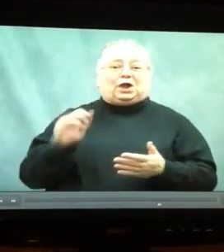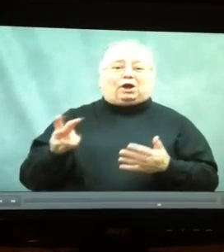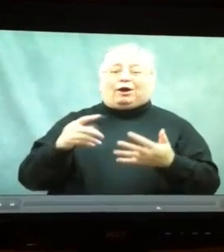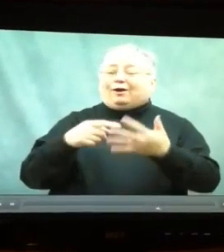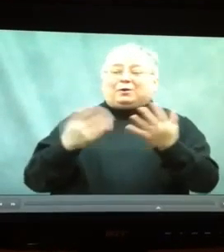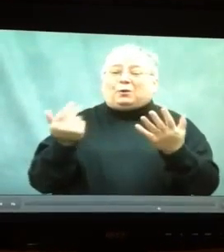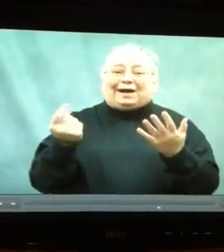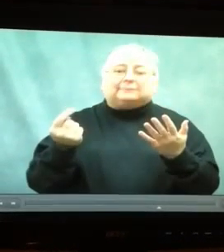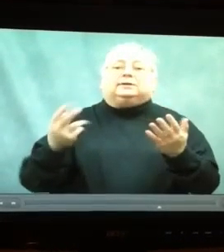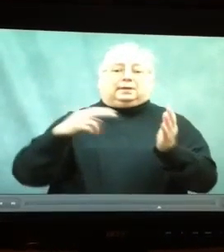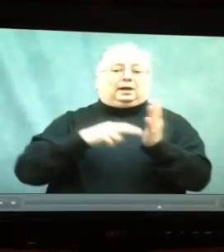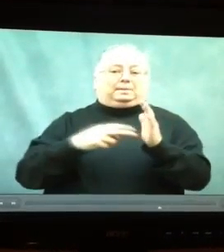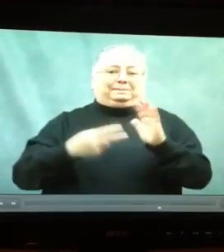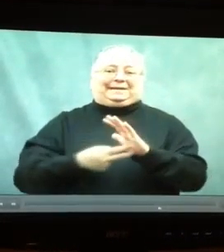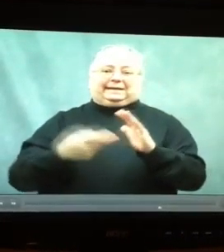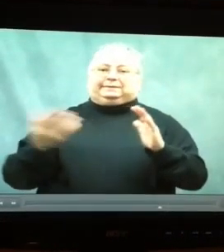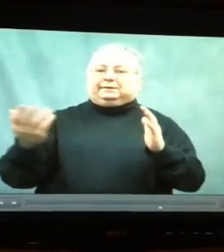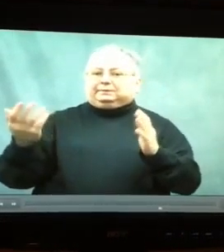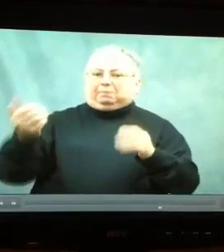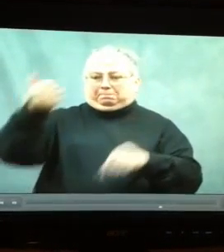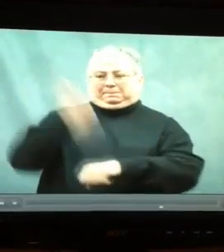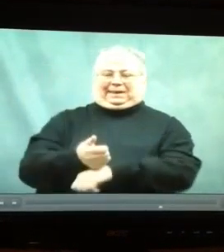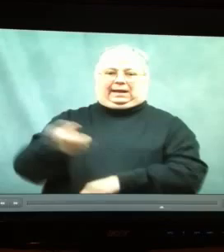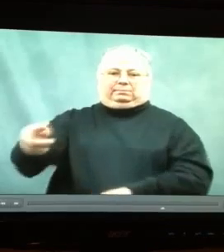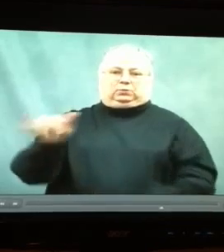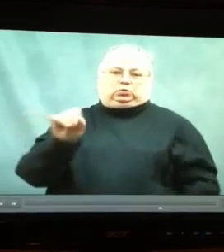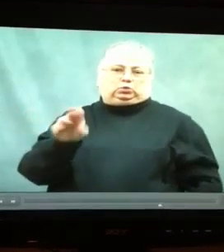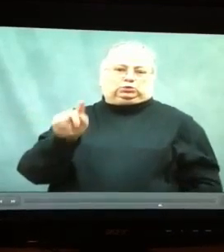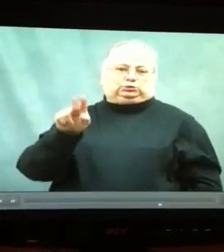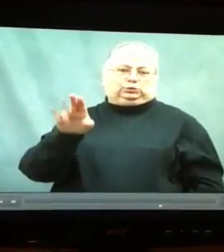So now there's this new law that may or may not be passed, and